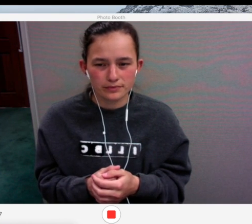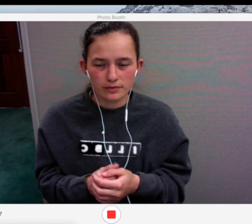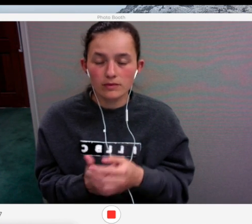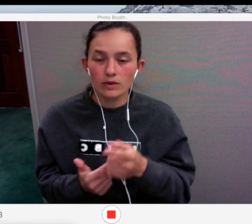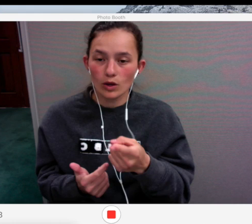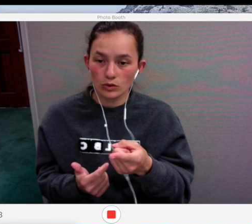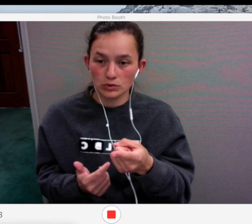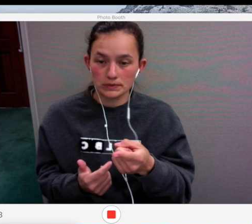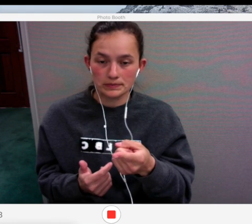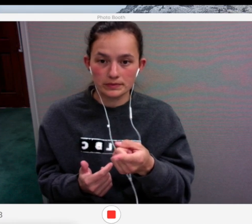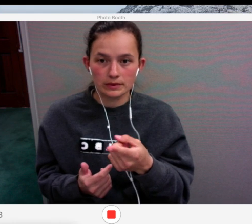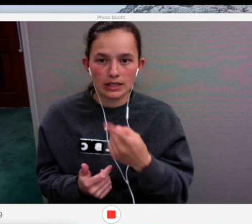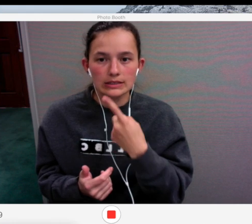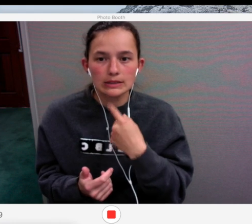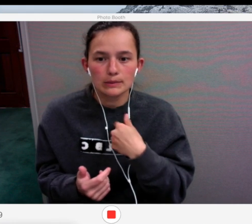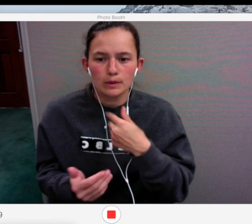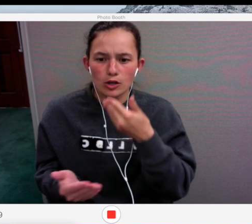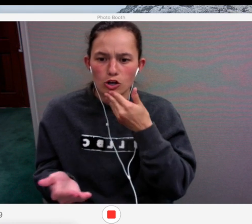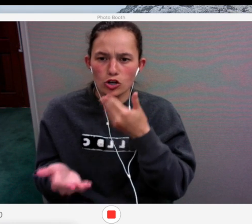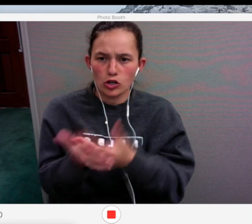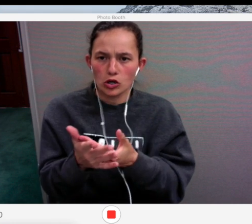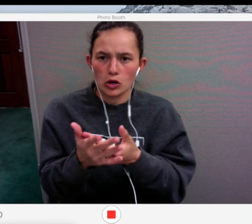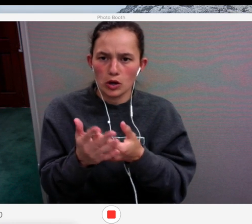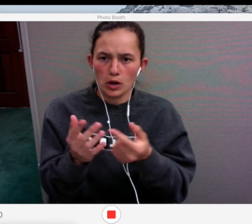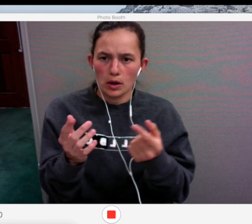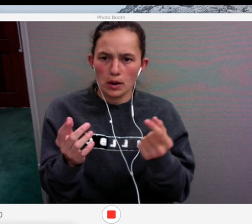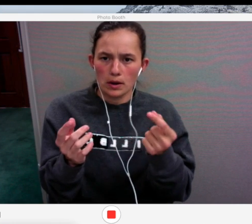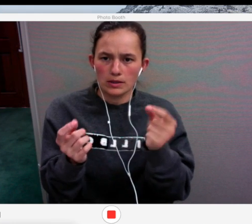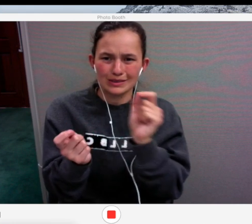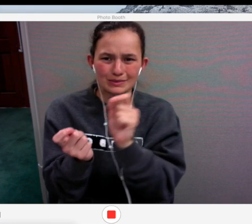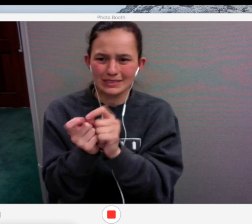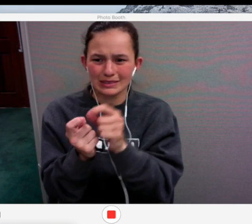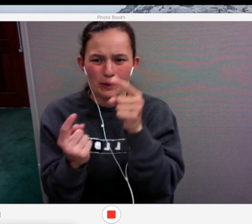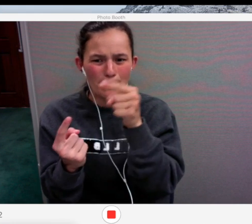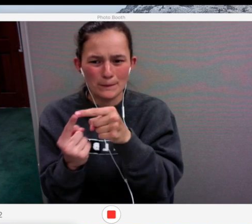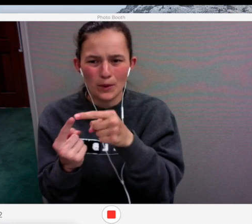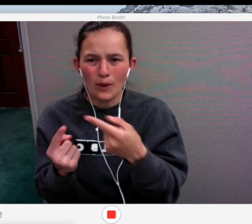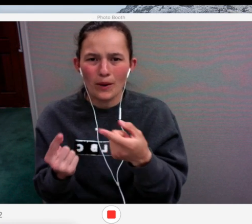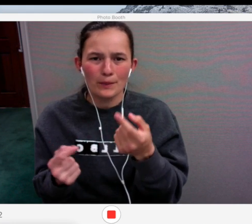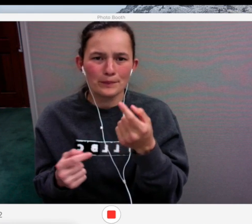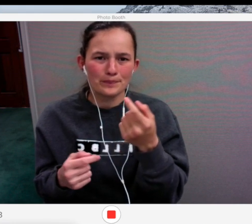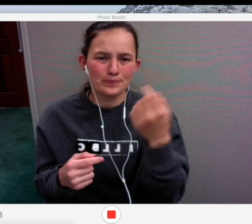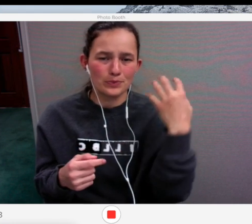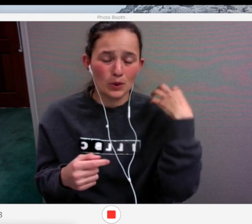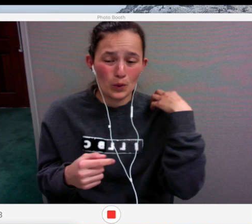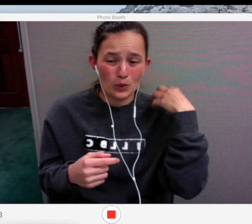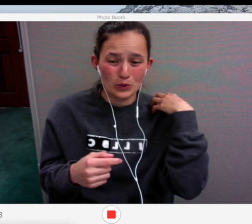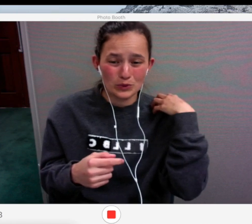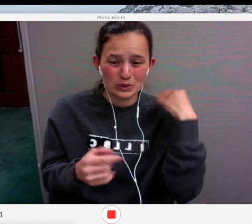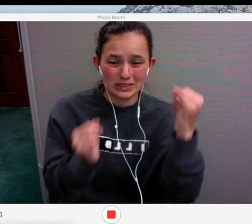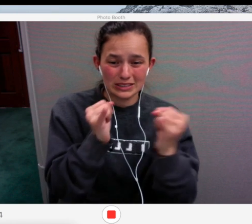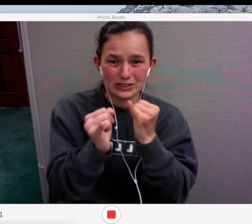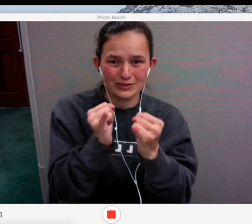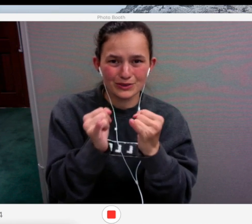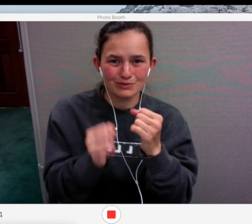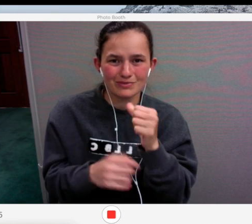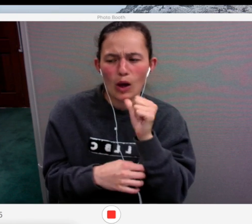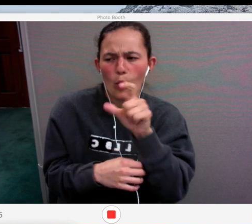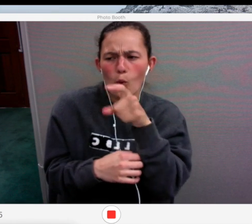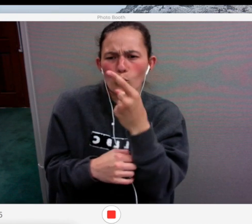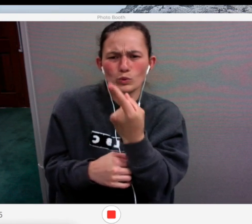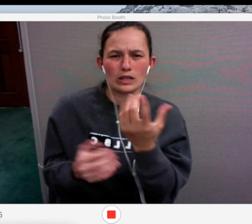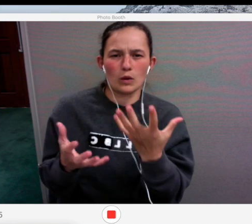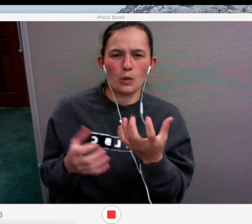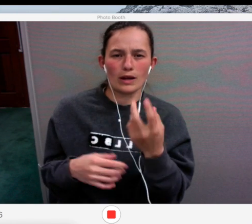important point that employers in an interview not only look to see if the person has